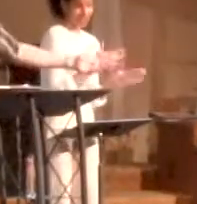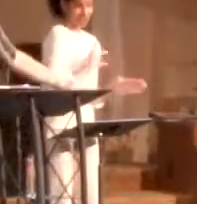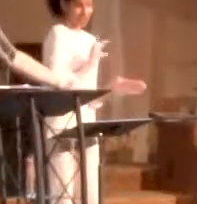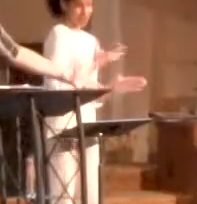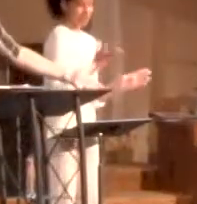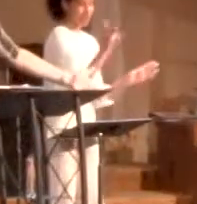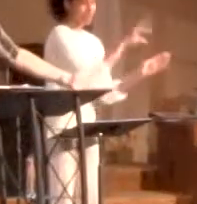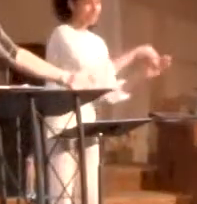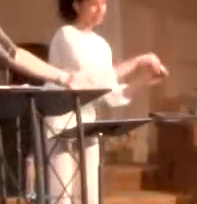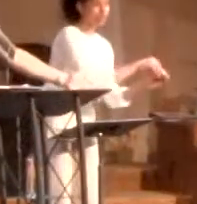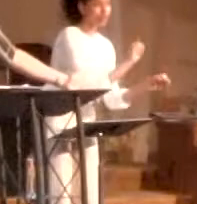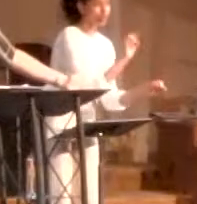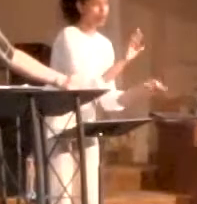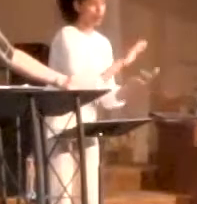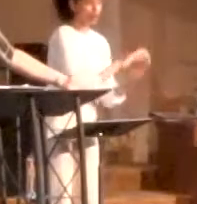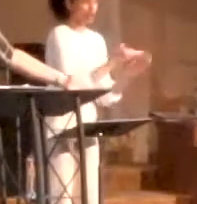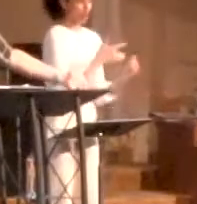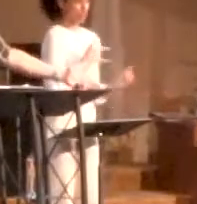you can't blame them.